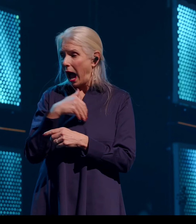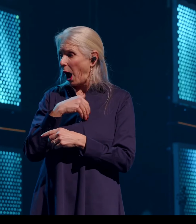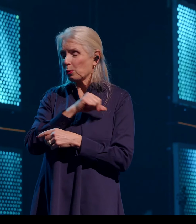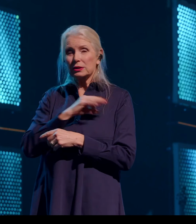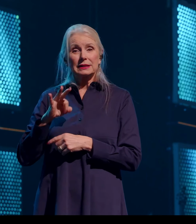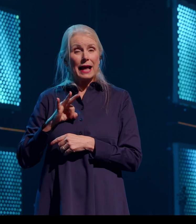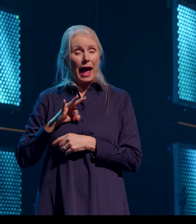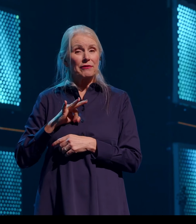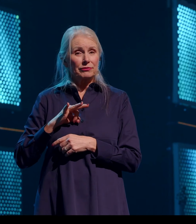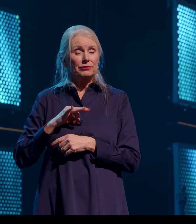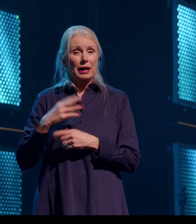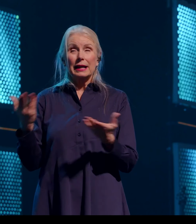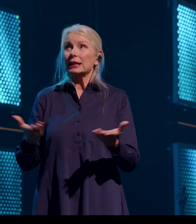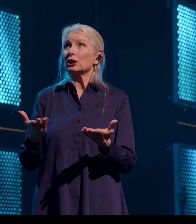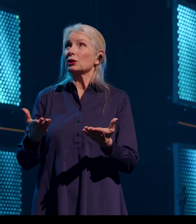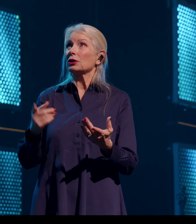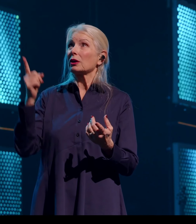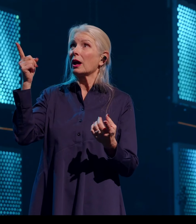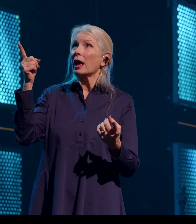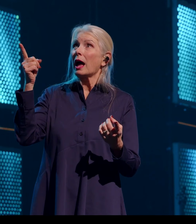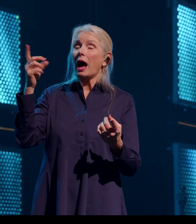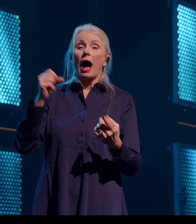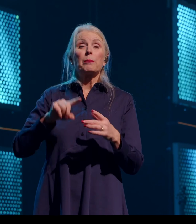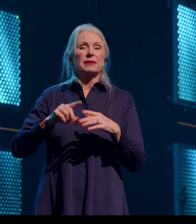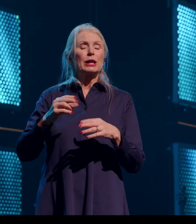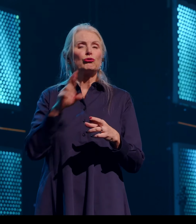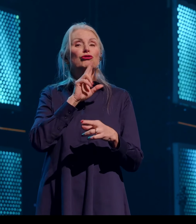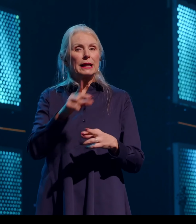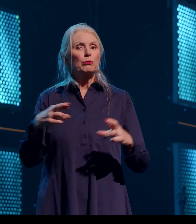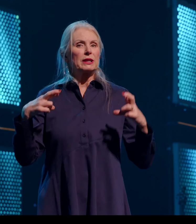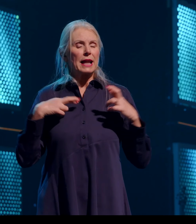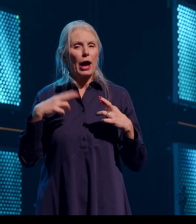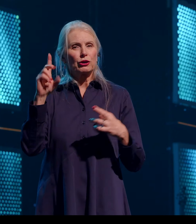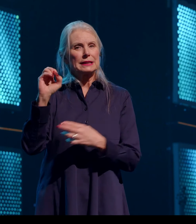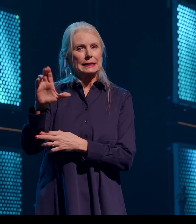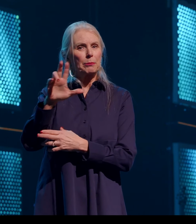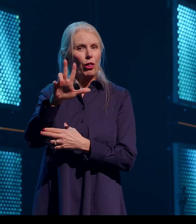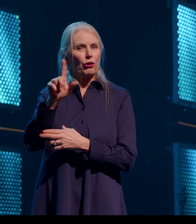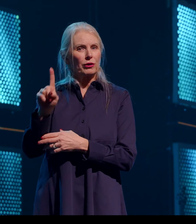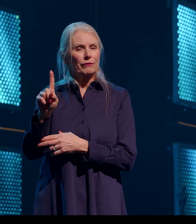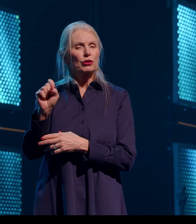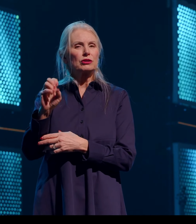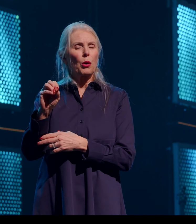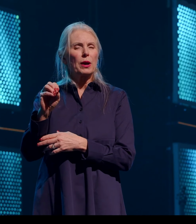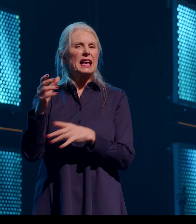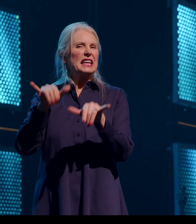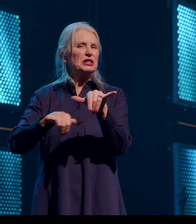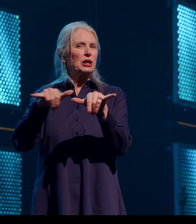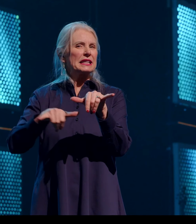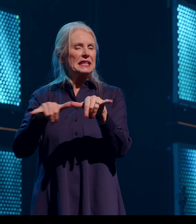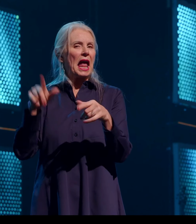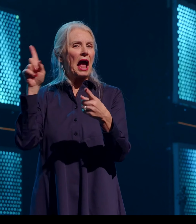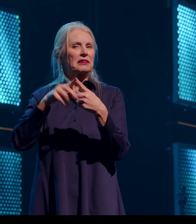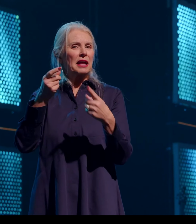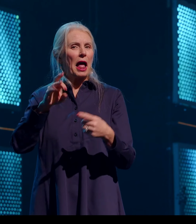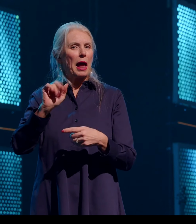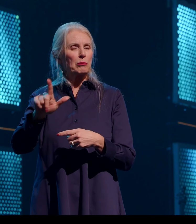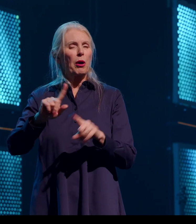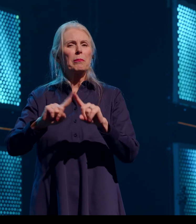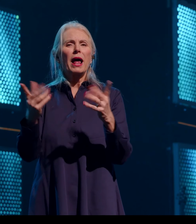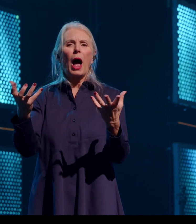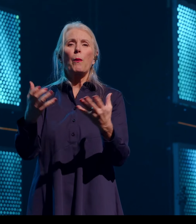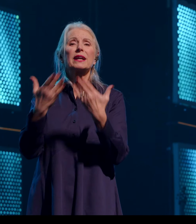Grove, Kendall retired on the 31st of December. Gina's going to hang with us until about April. And I just want to say thank